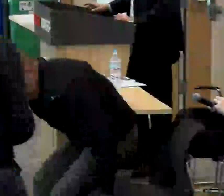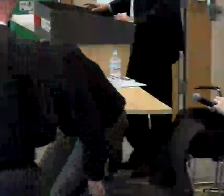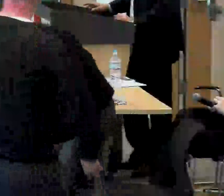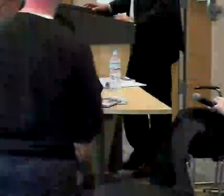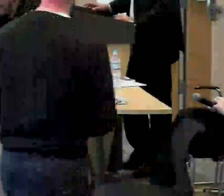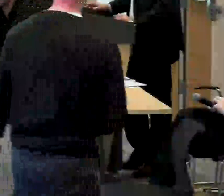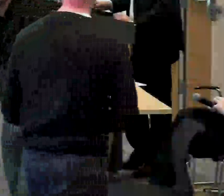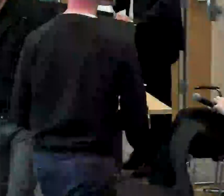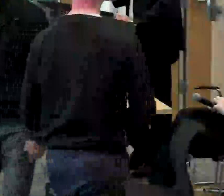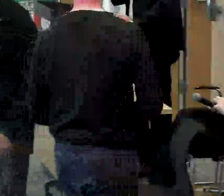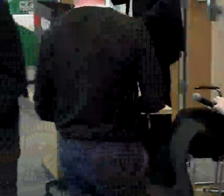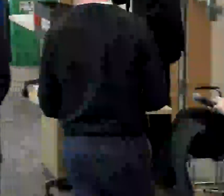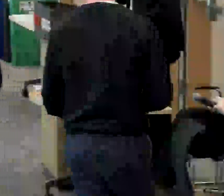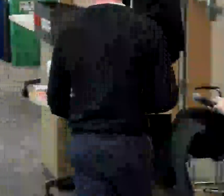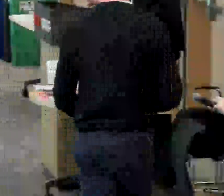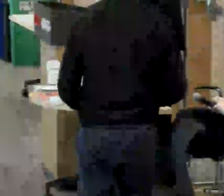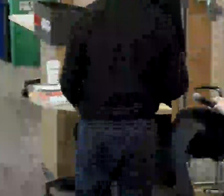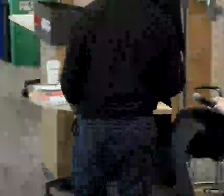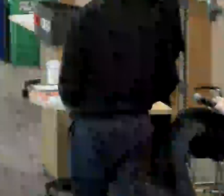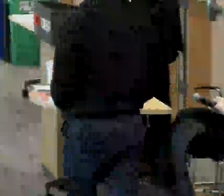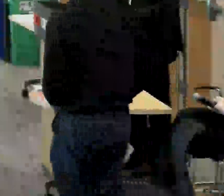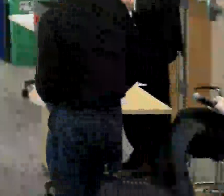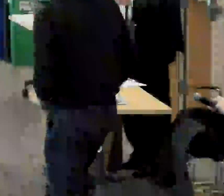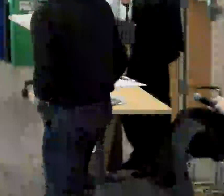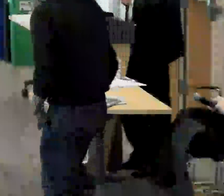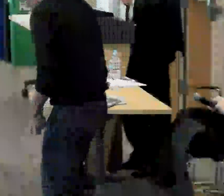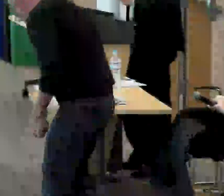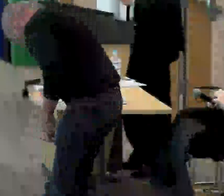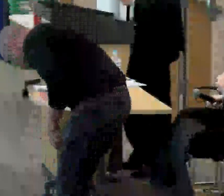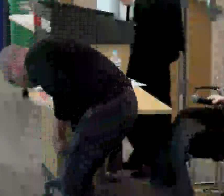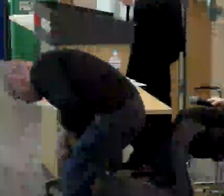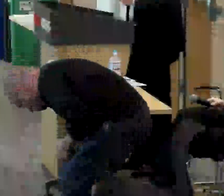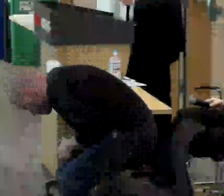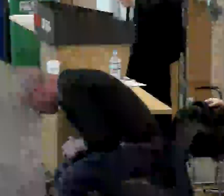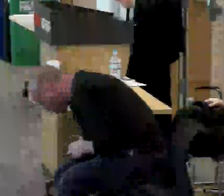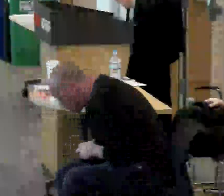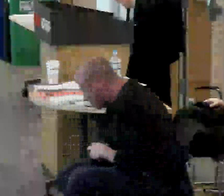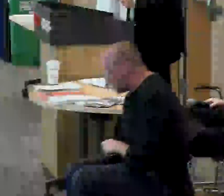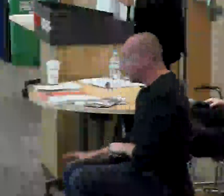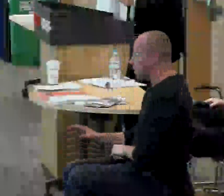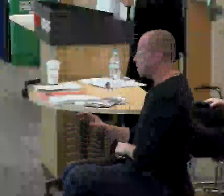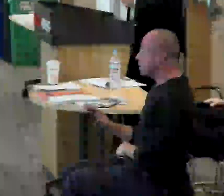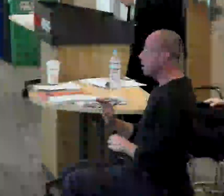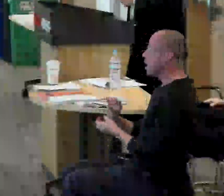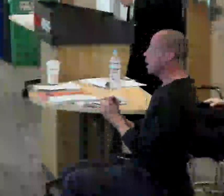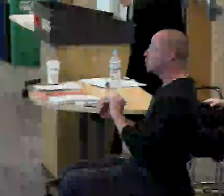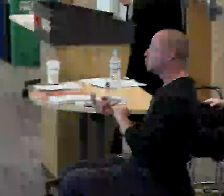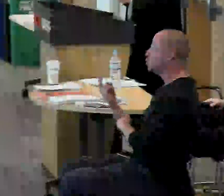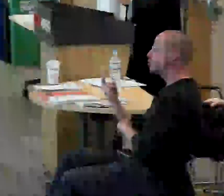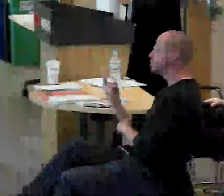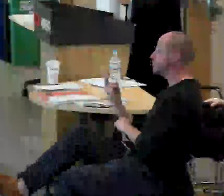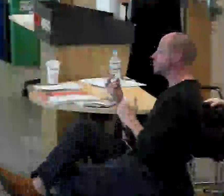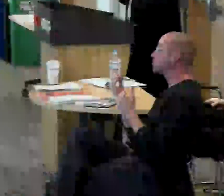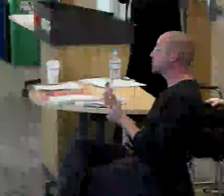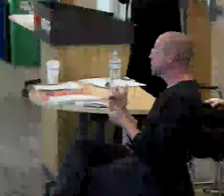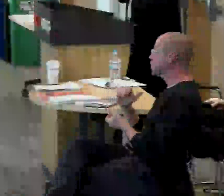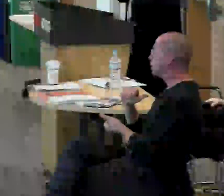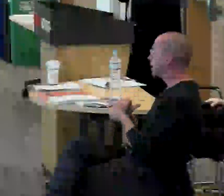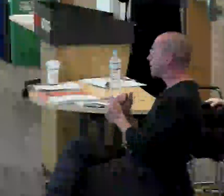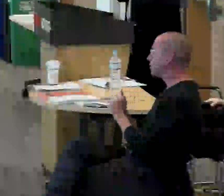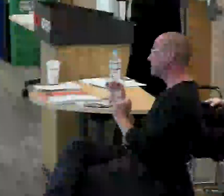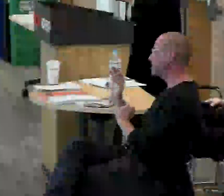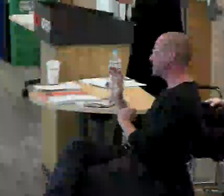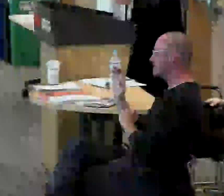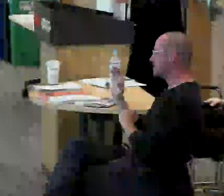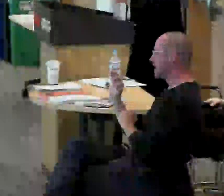resources. We're collaborating with the CFPB to link their Your Money, Your Goals platform with our Money